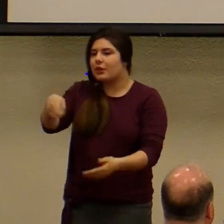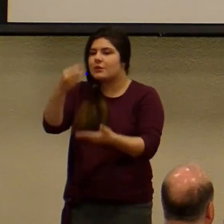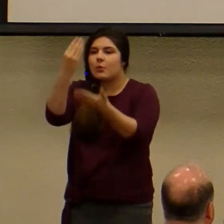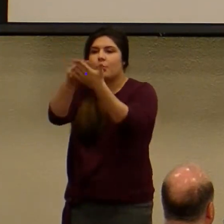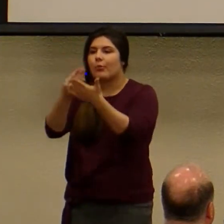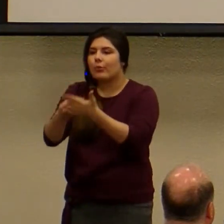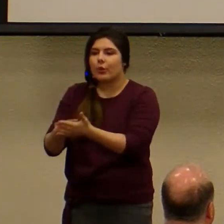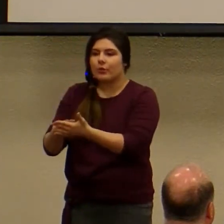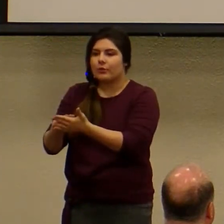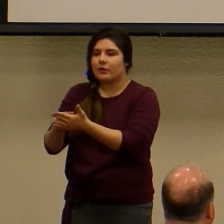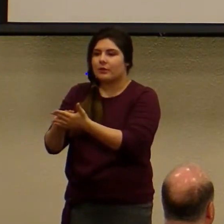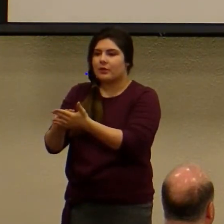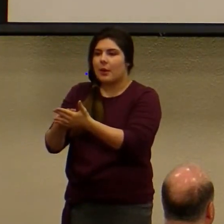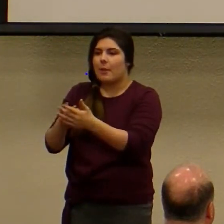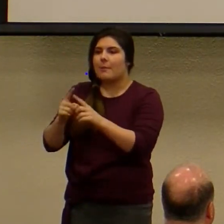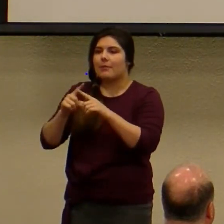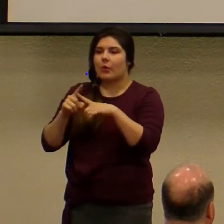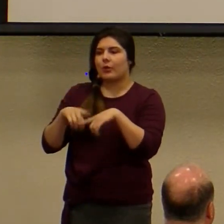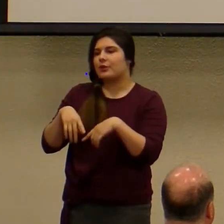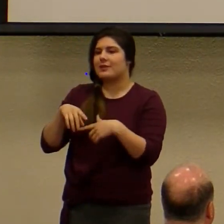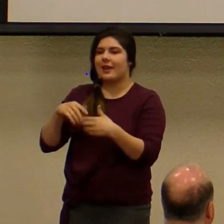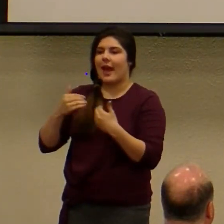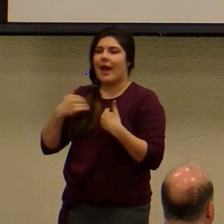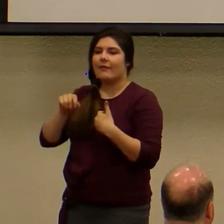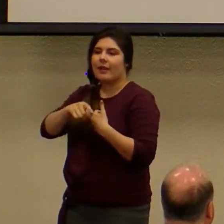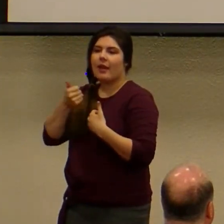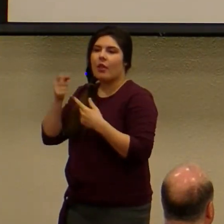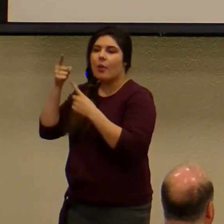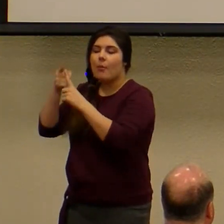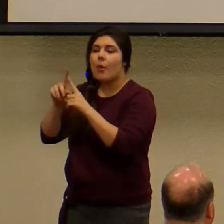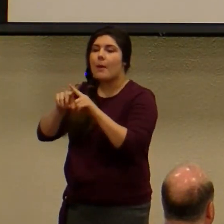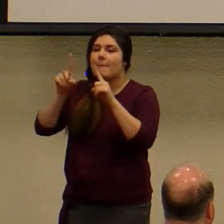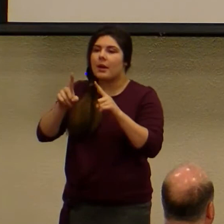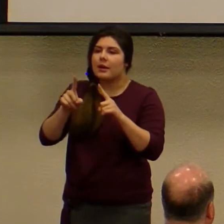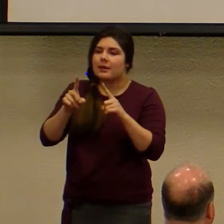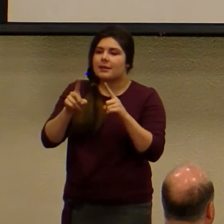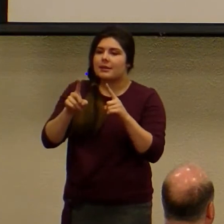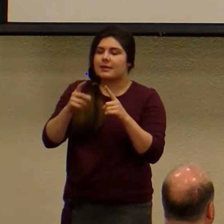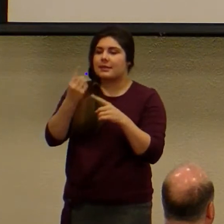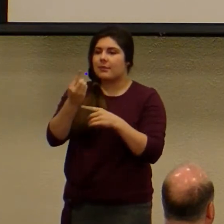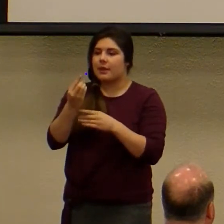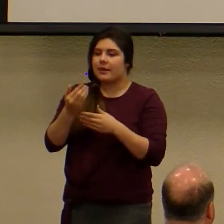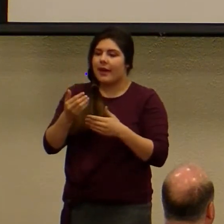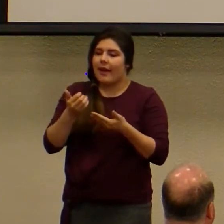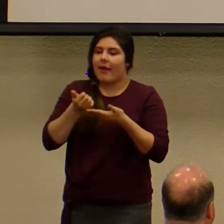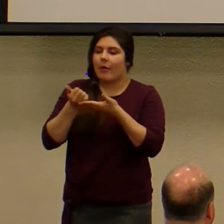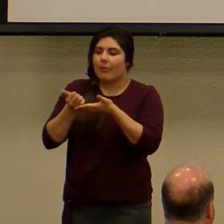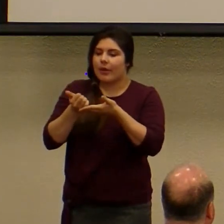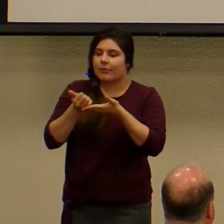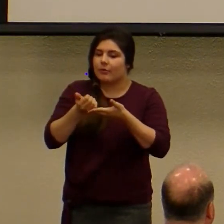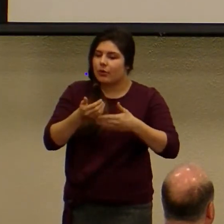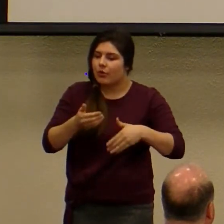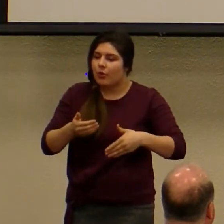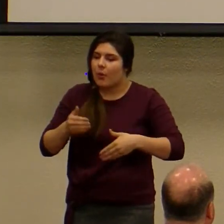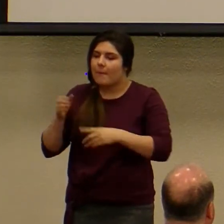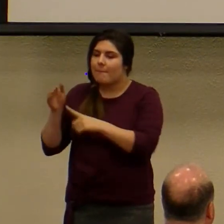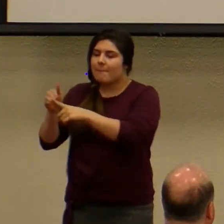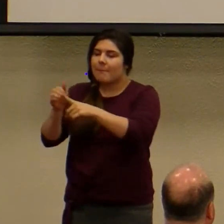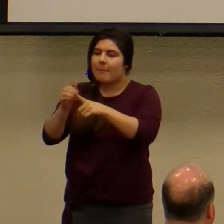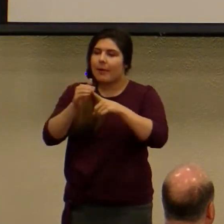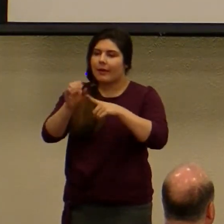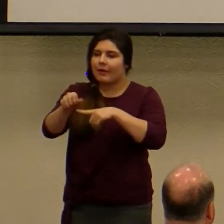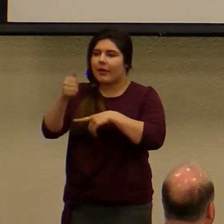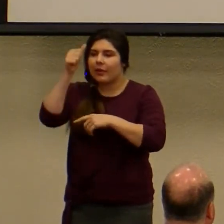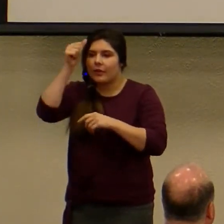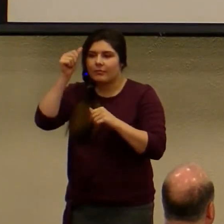that they say in passing to another point. Rather, it is an implication for them to bring in their mind, to bring into their